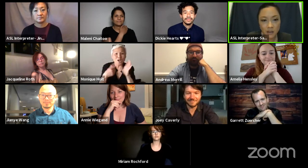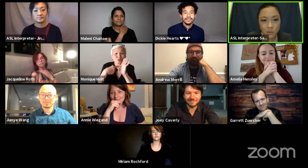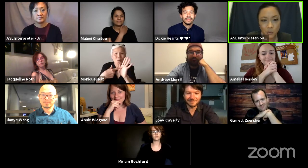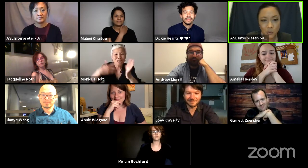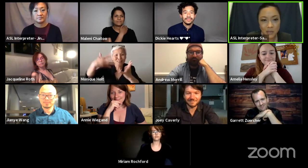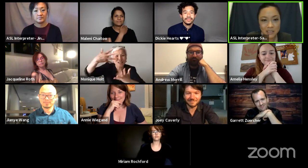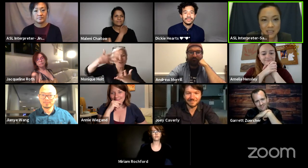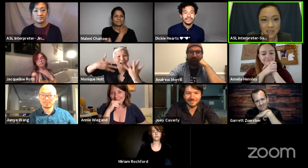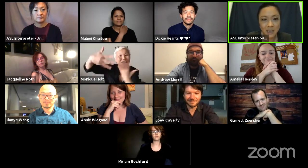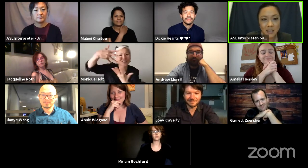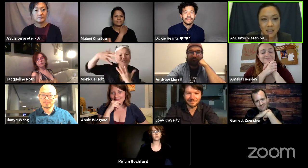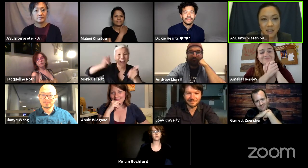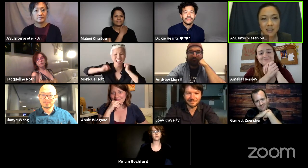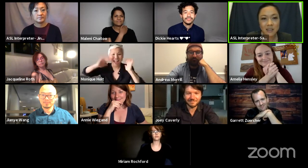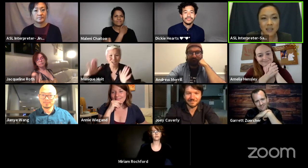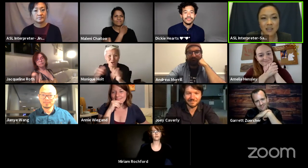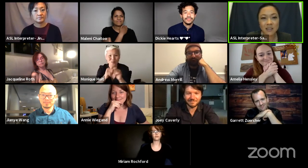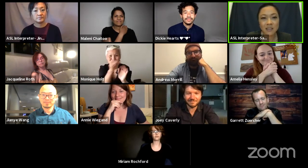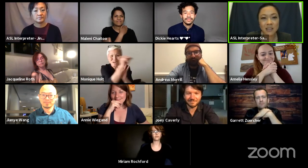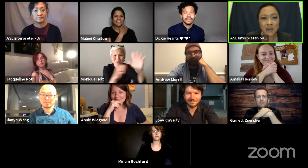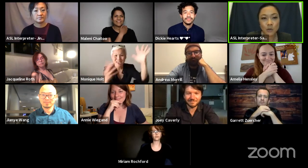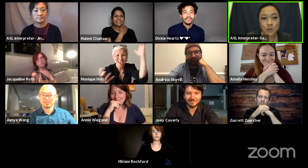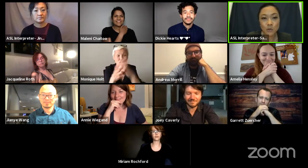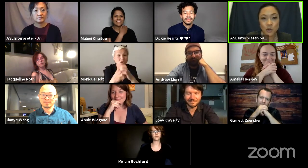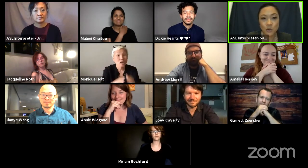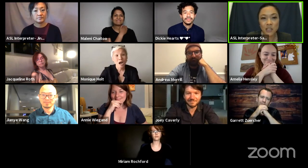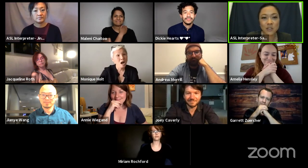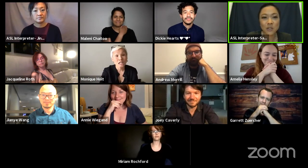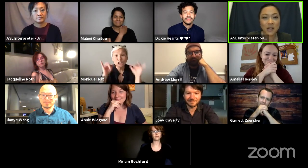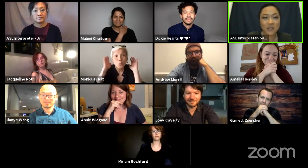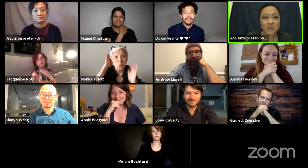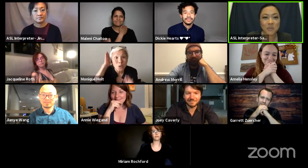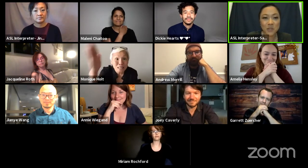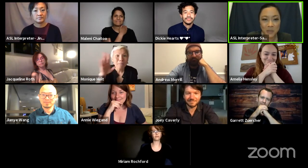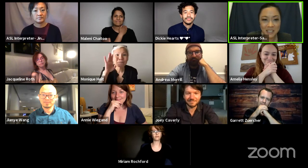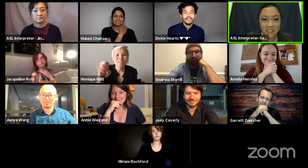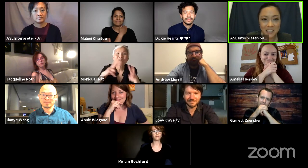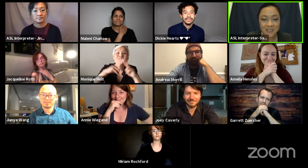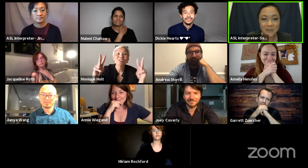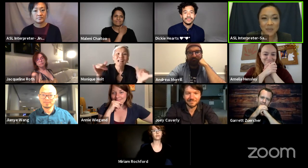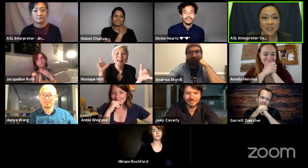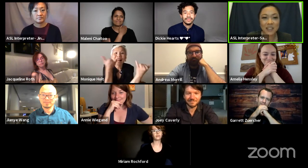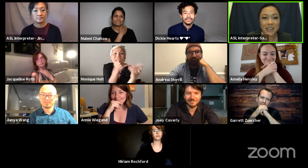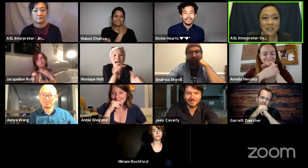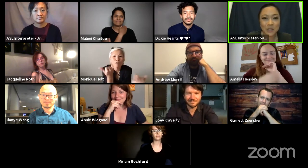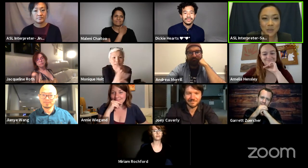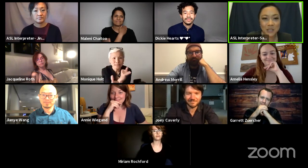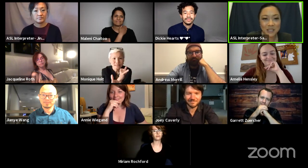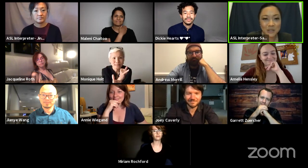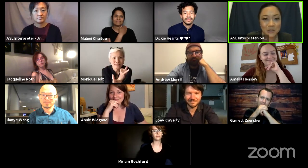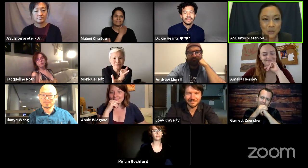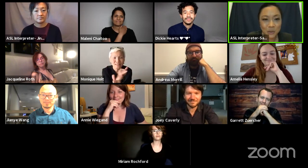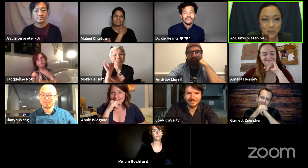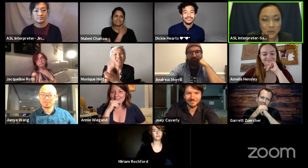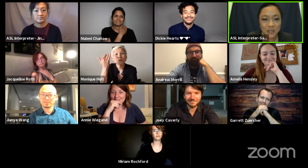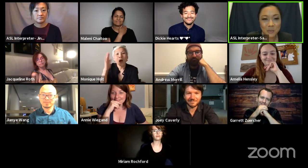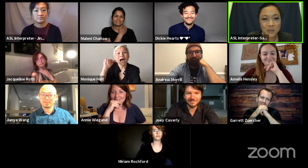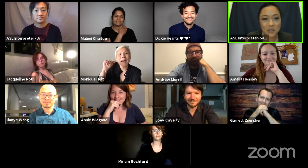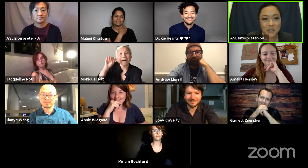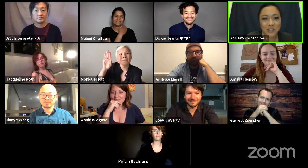what we wanted to say. And that also showed the interaction between the actors that we didn't get to do as much, you